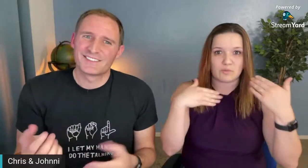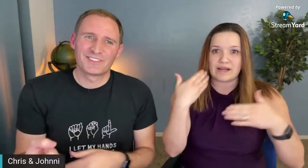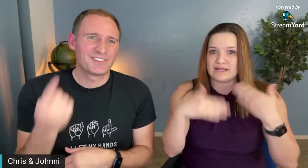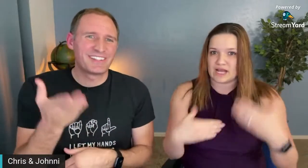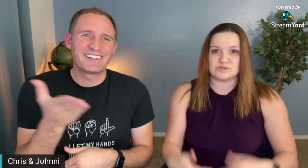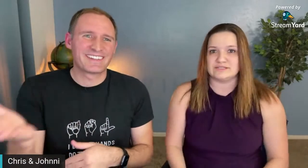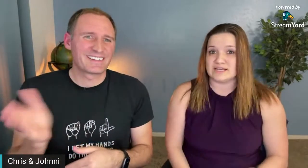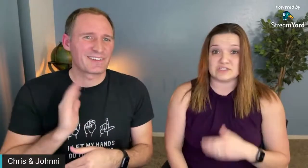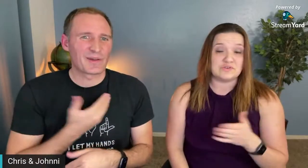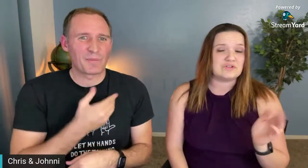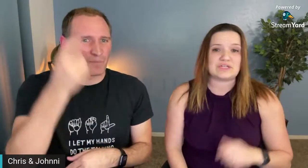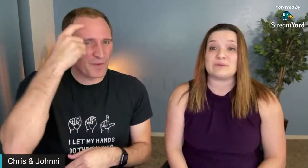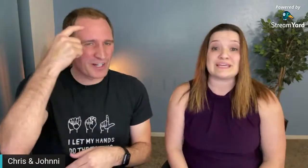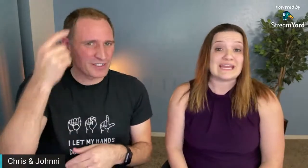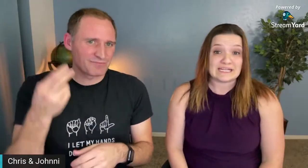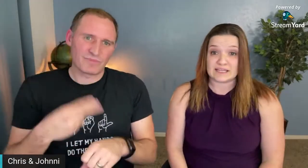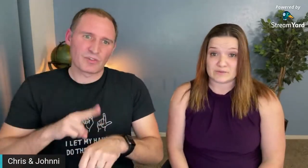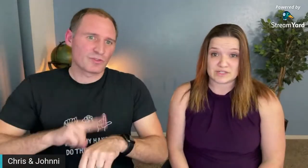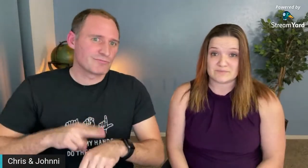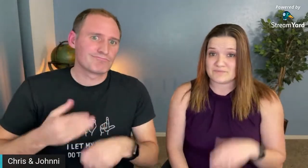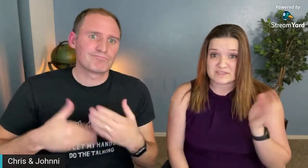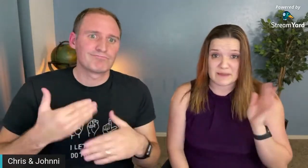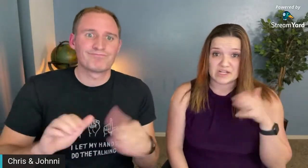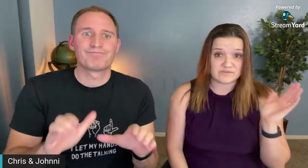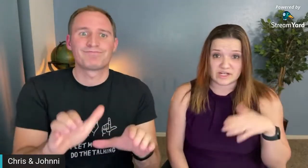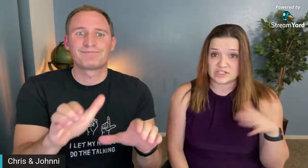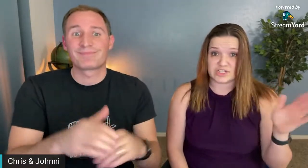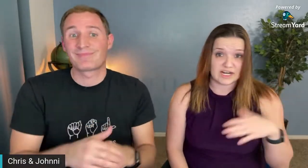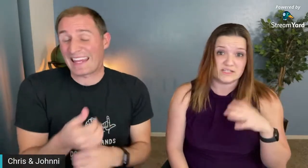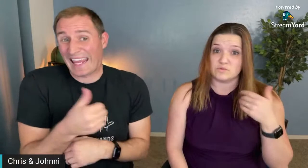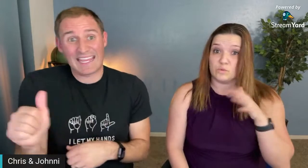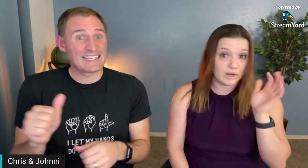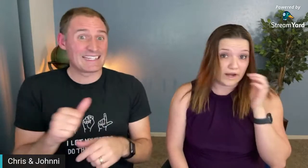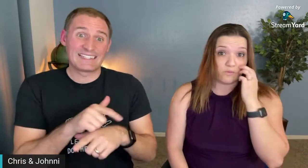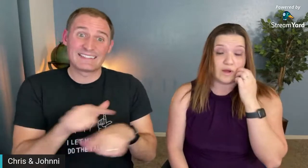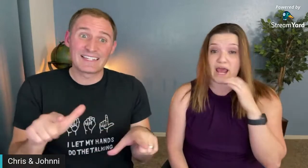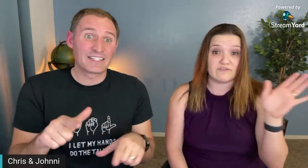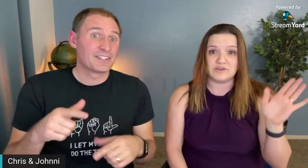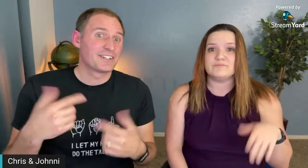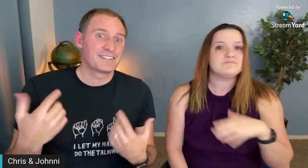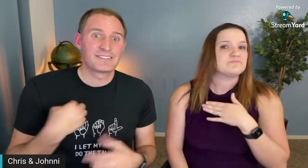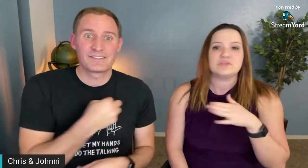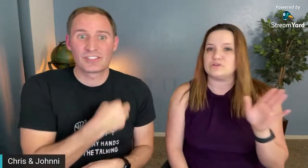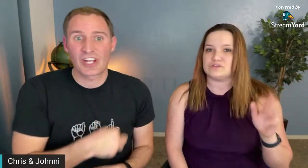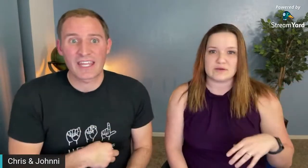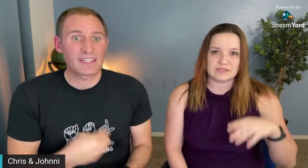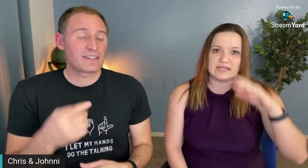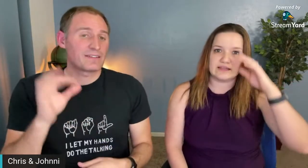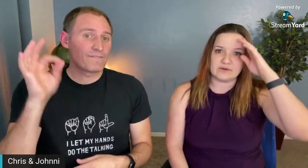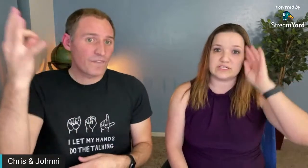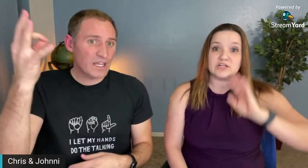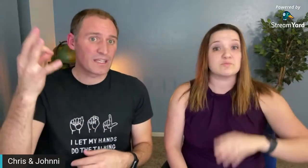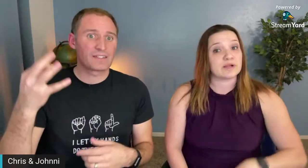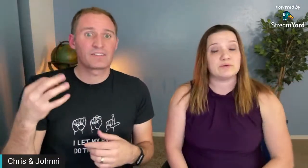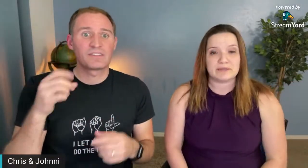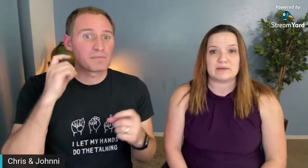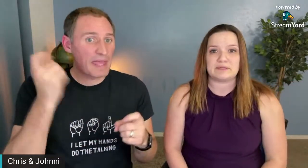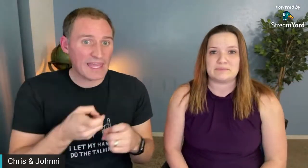brain naturally does. And you can do that with any language, Spanish, French, Chinese, what have you. You can do that with any language, and your brain will pick up on the